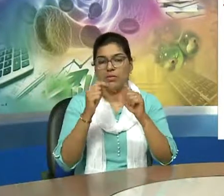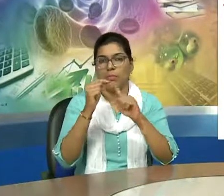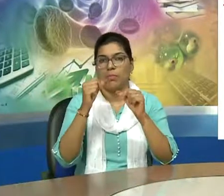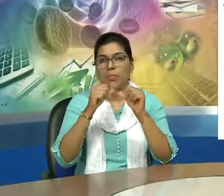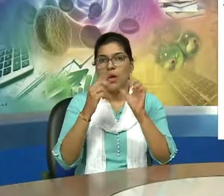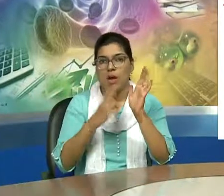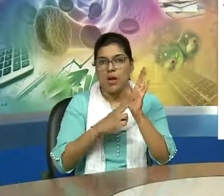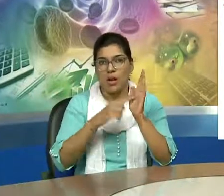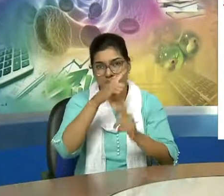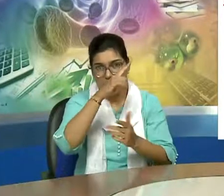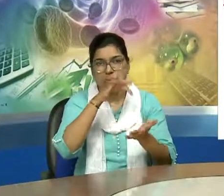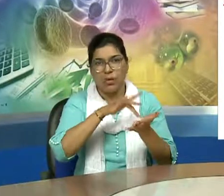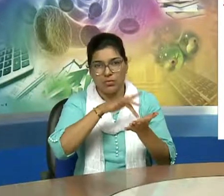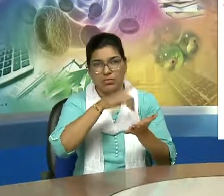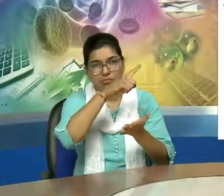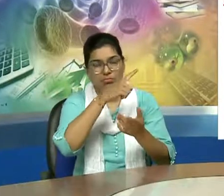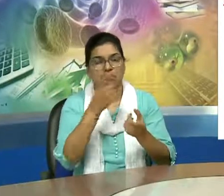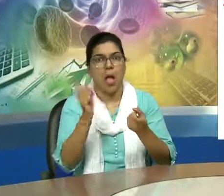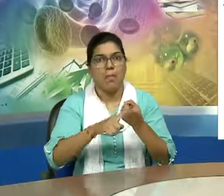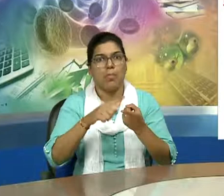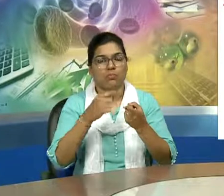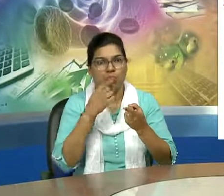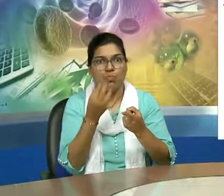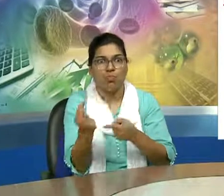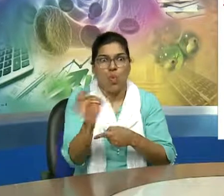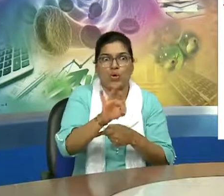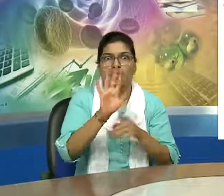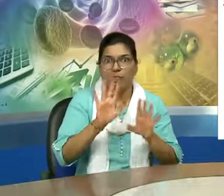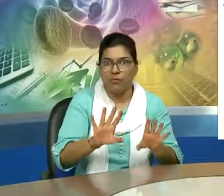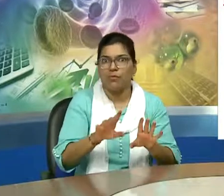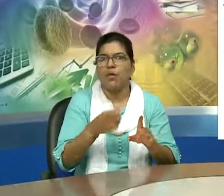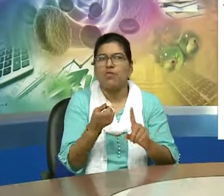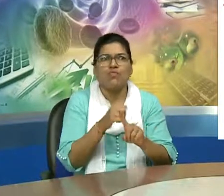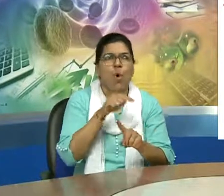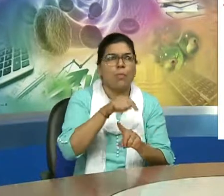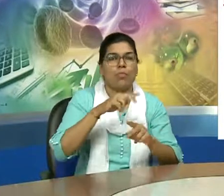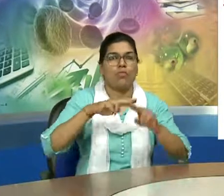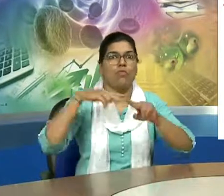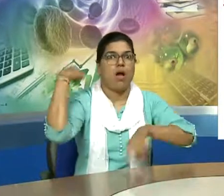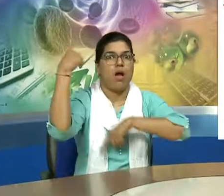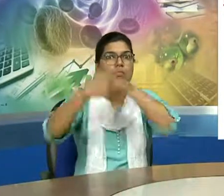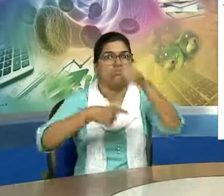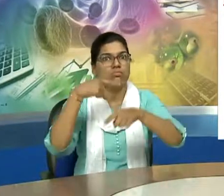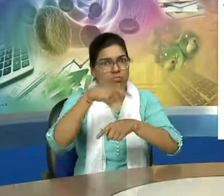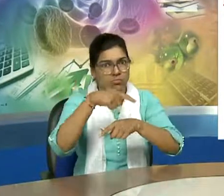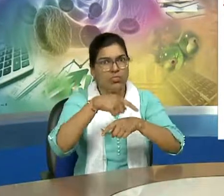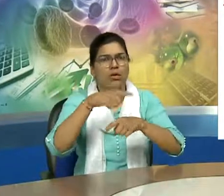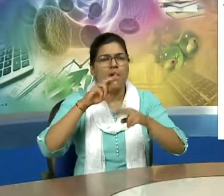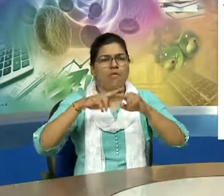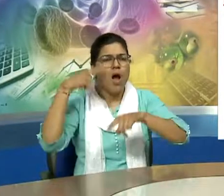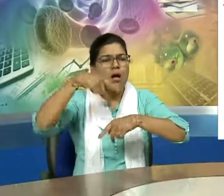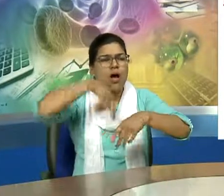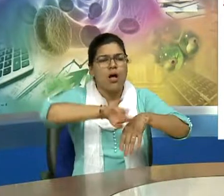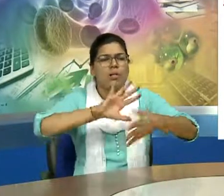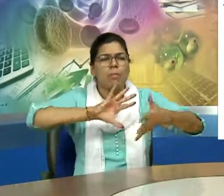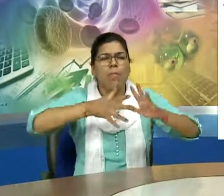disease. This is an interesting case of Japan.